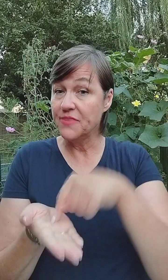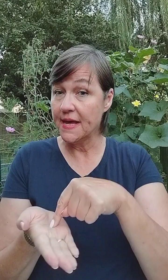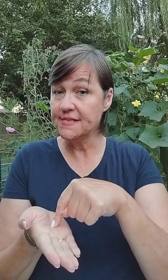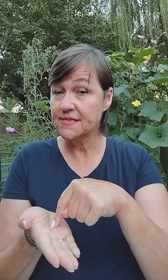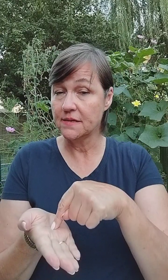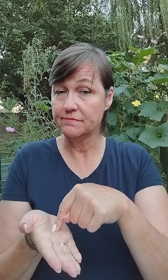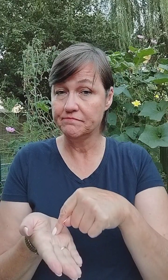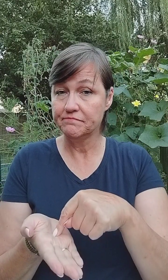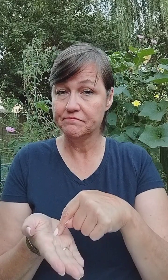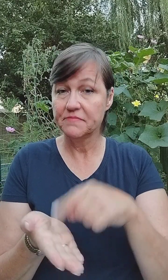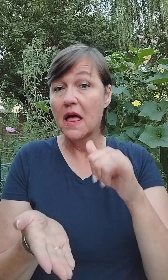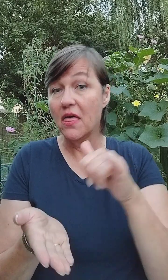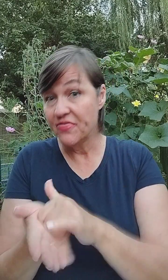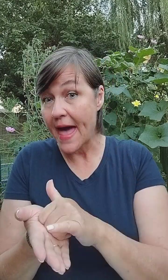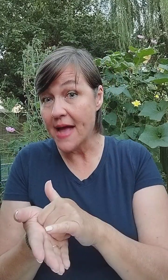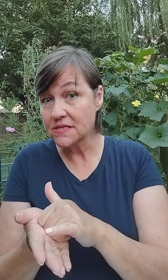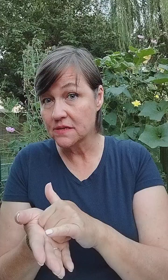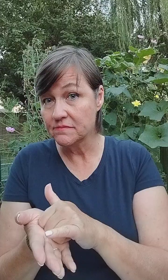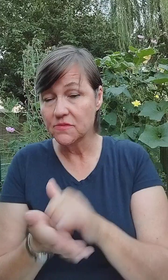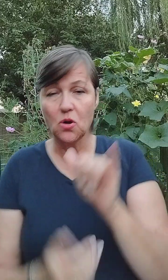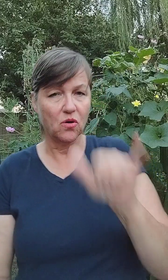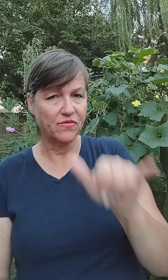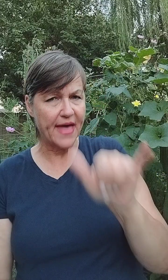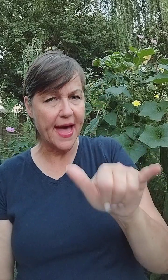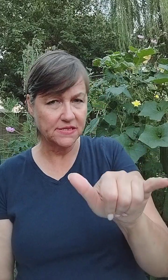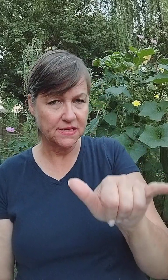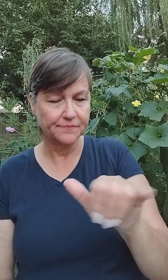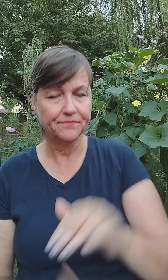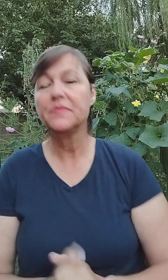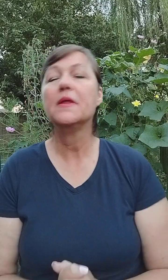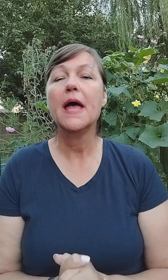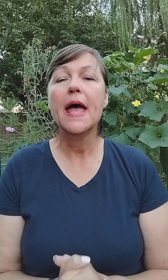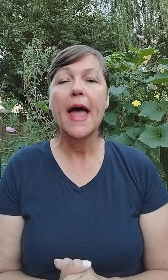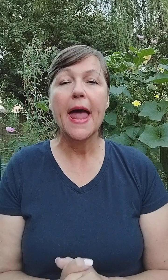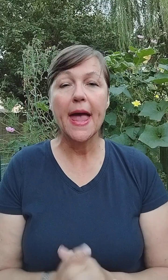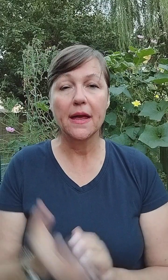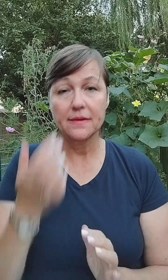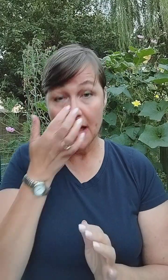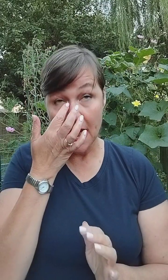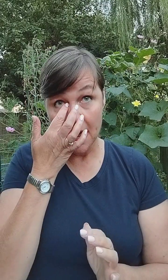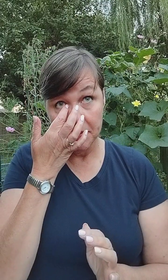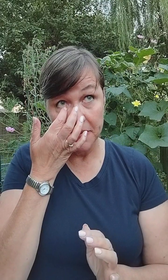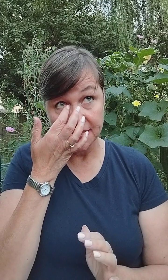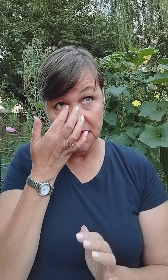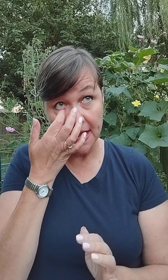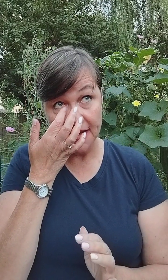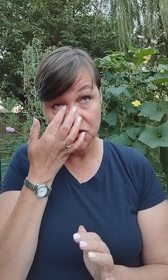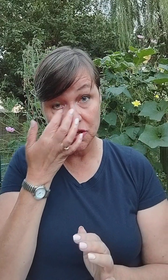This, that, or that. And as a little extra,